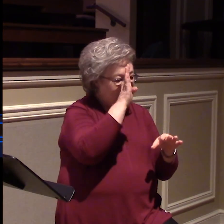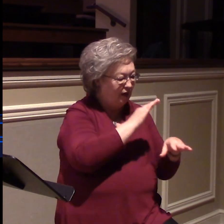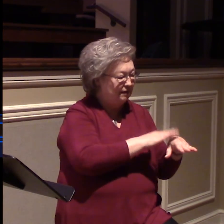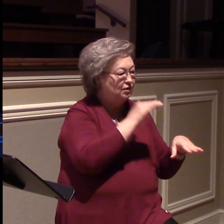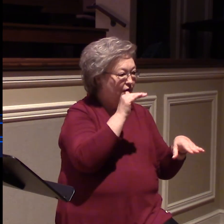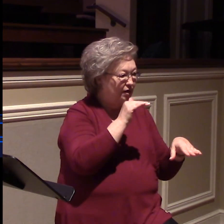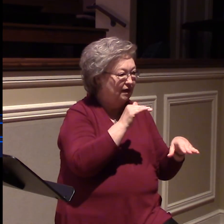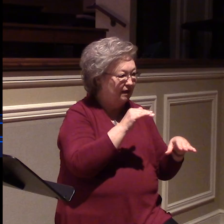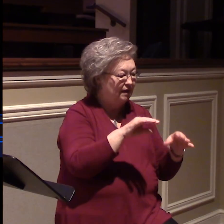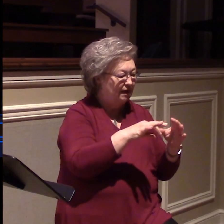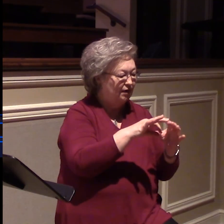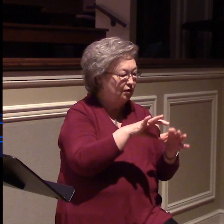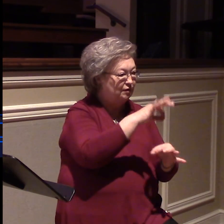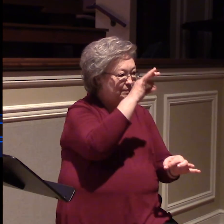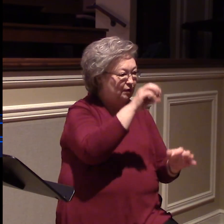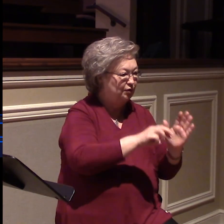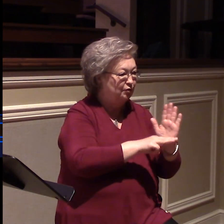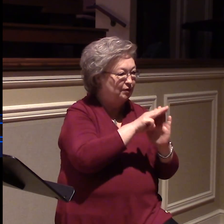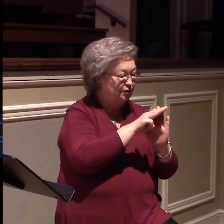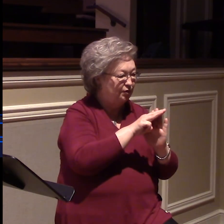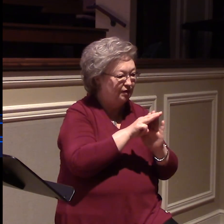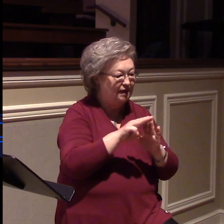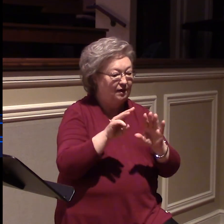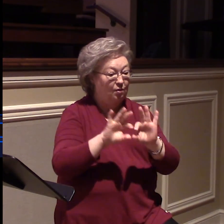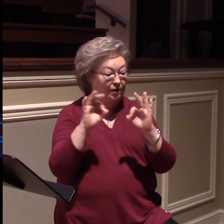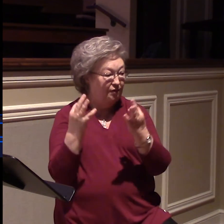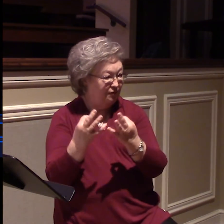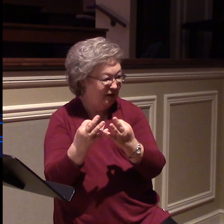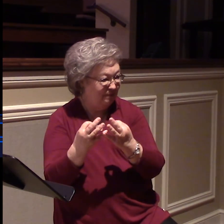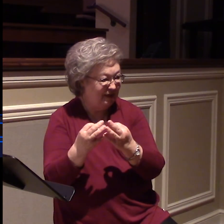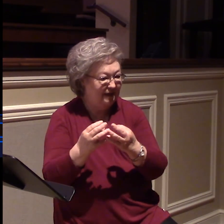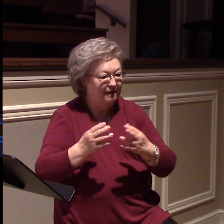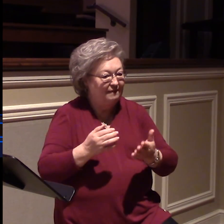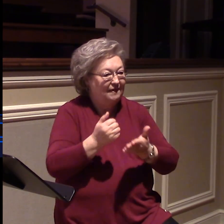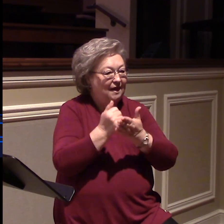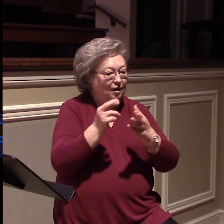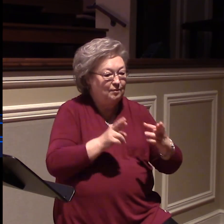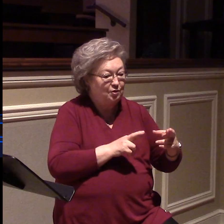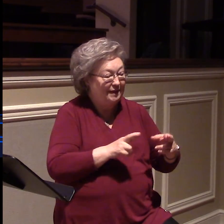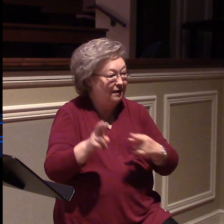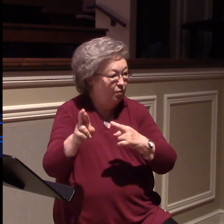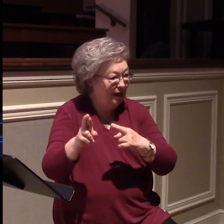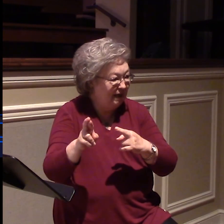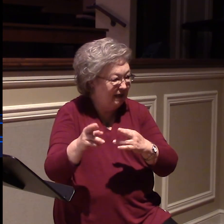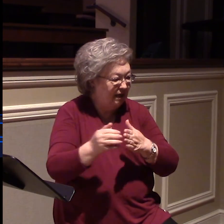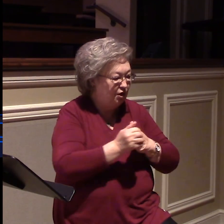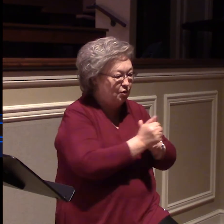And then it readies you for your role in helping the church to be faithful and handing on its faith to the next